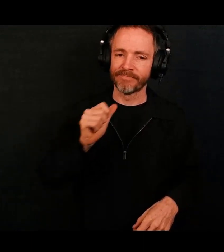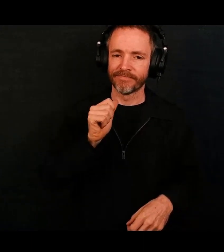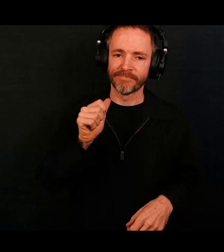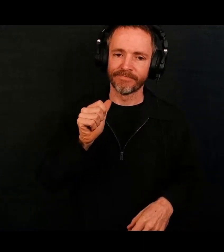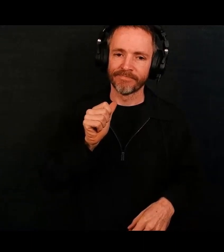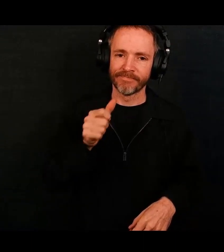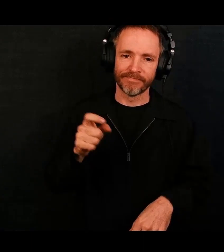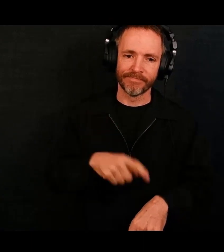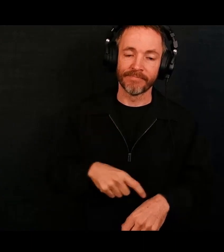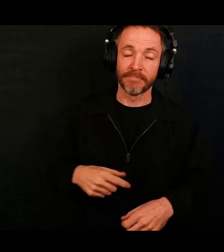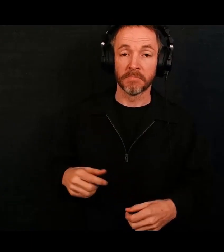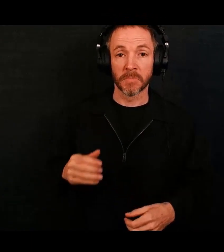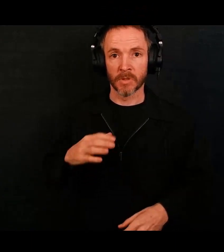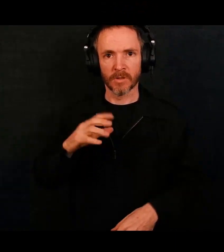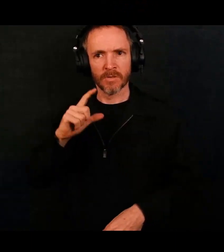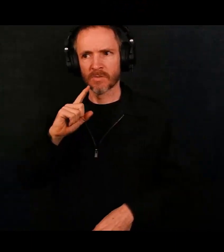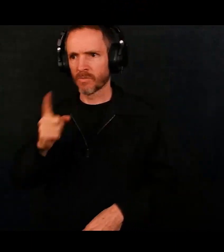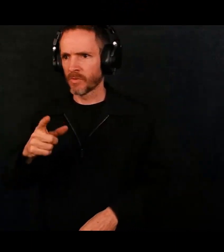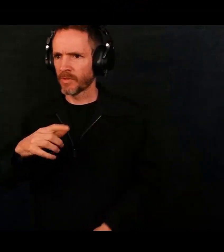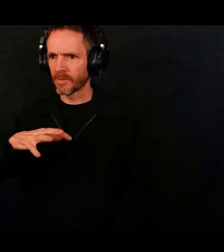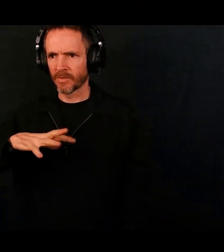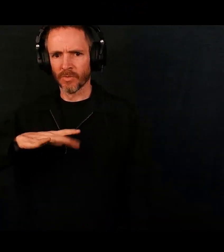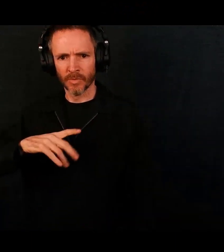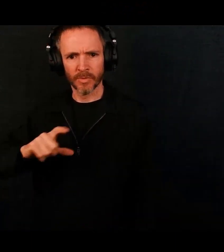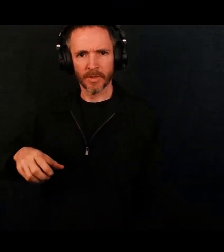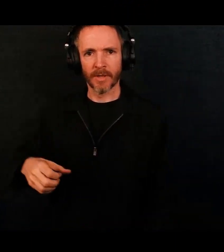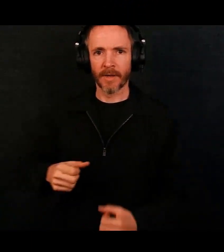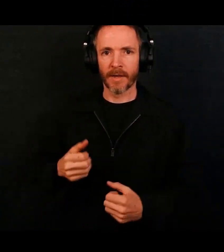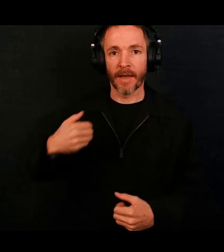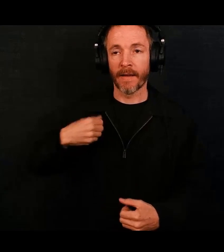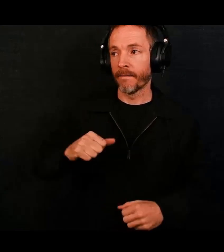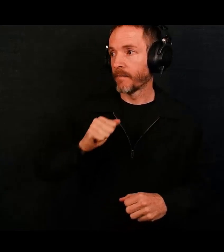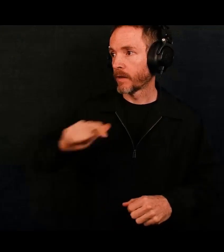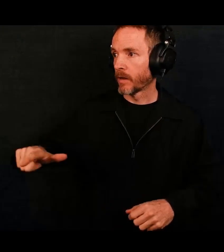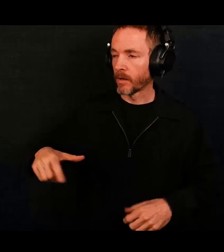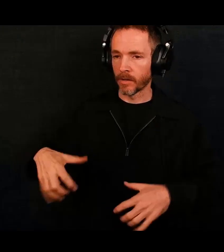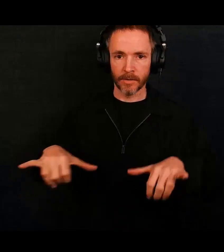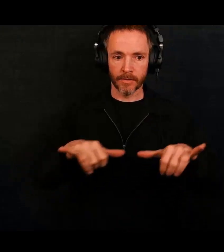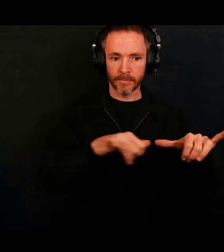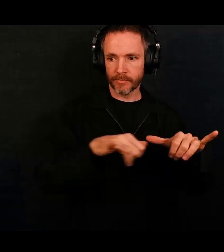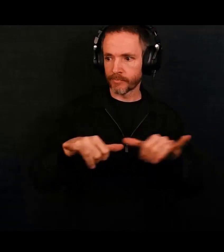It's really cool that they got all the sizes to check from. So